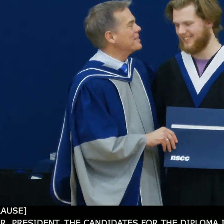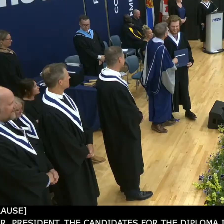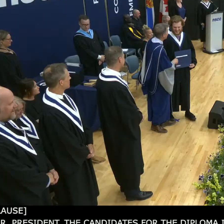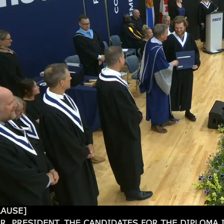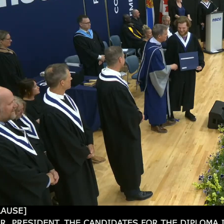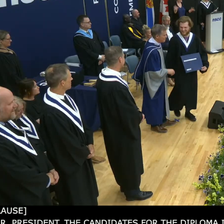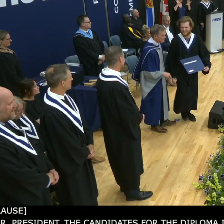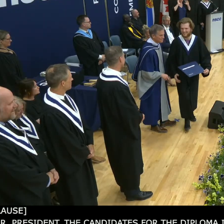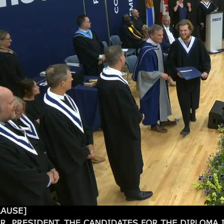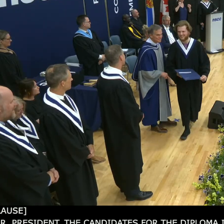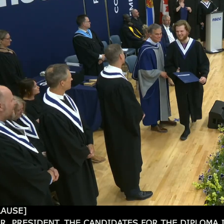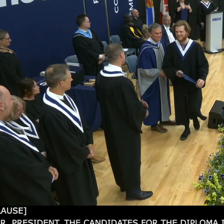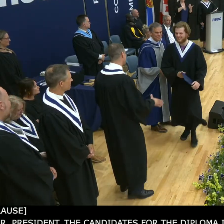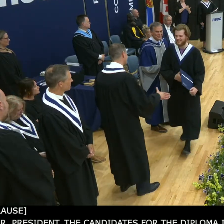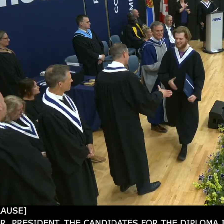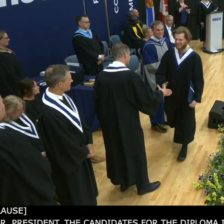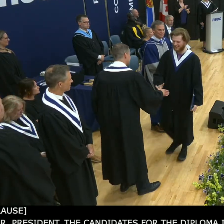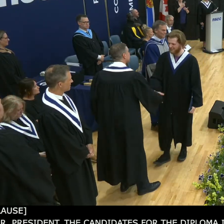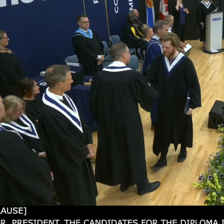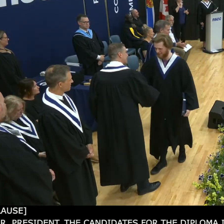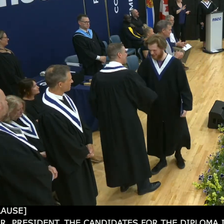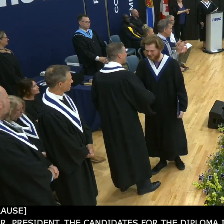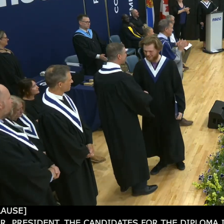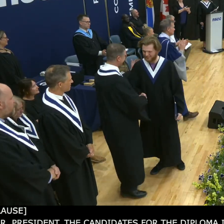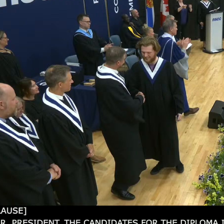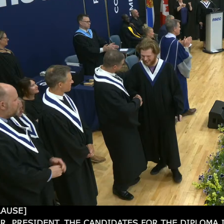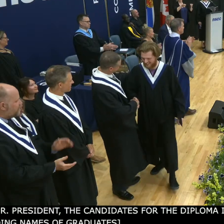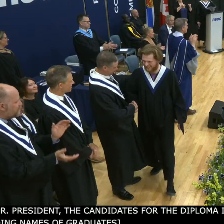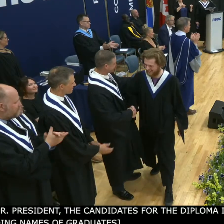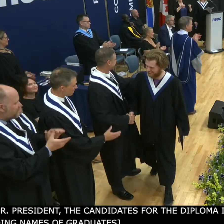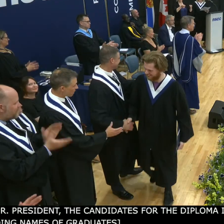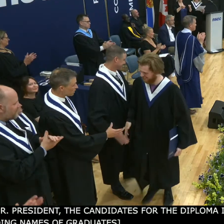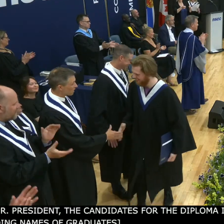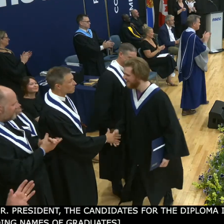Mr. President, the graduates in culinary management.